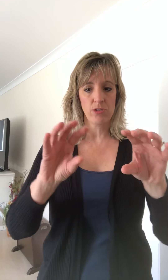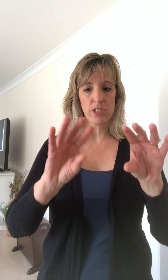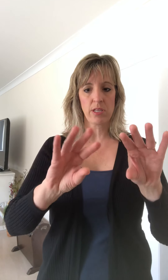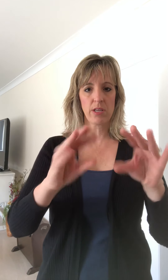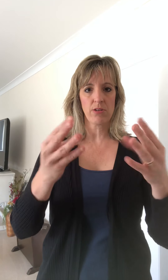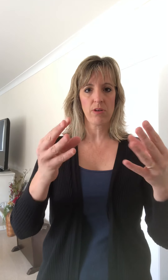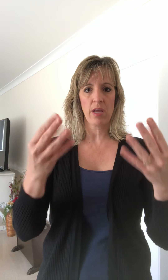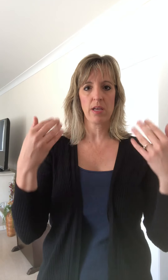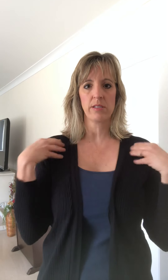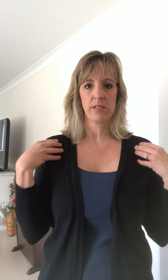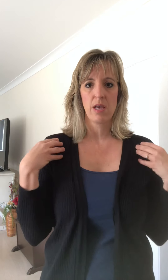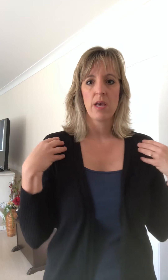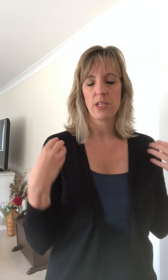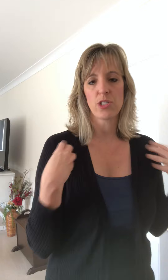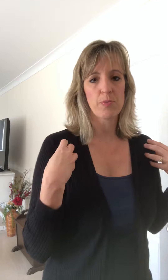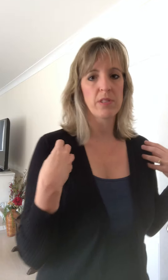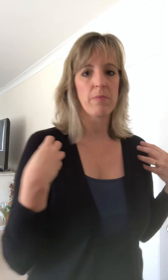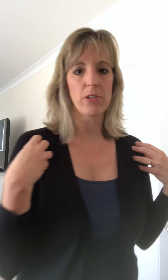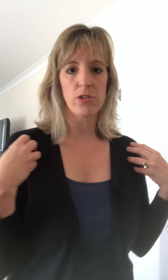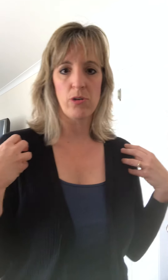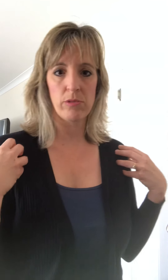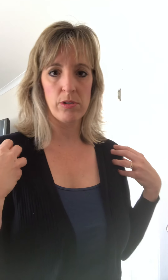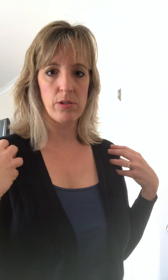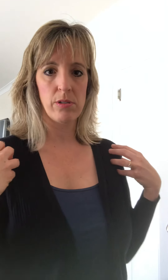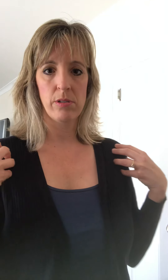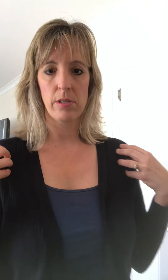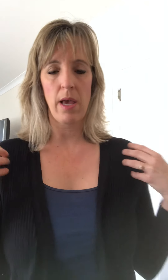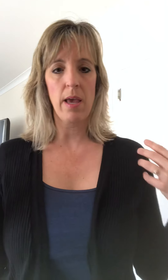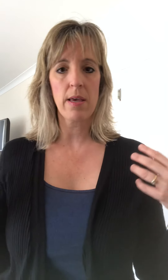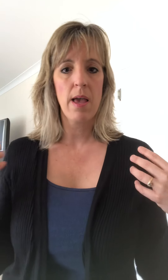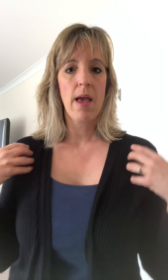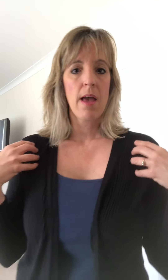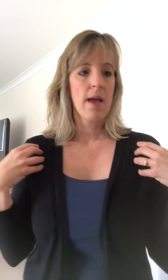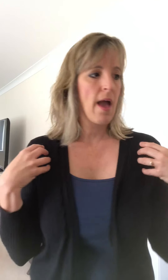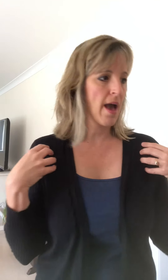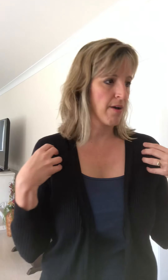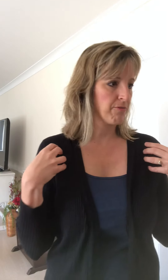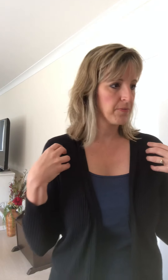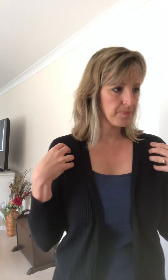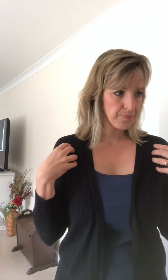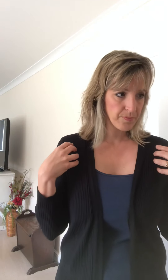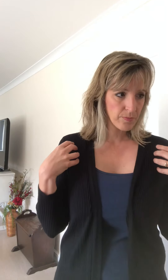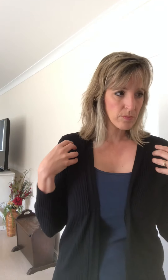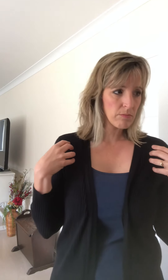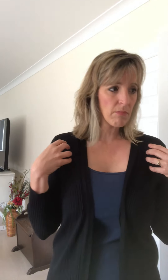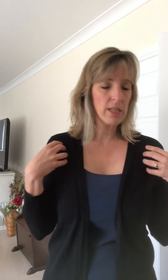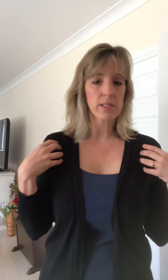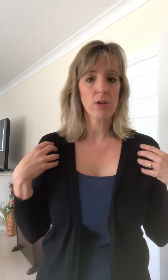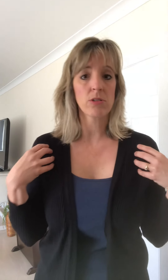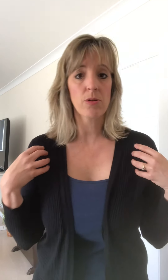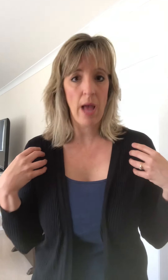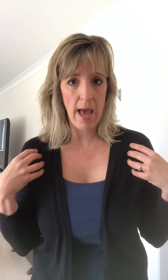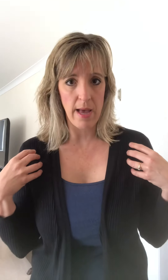just take your hands and just put them on your shoulders. Okay, have. This is also